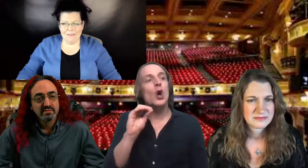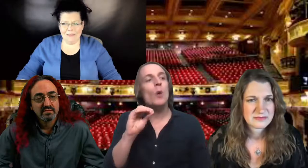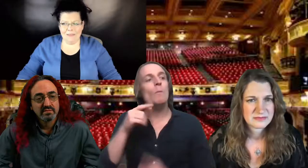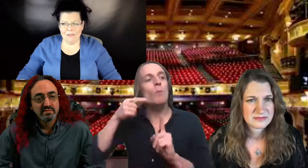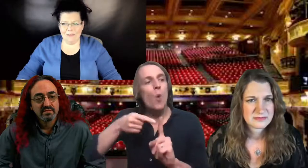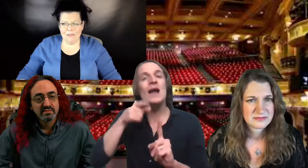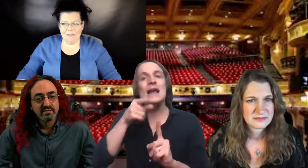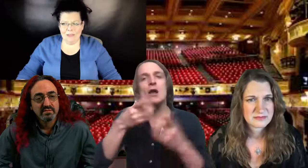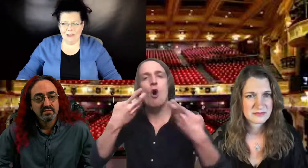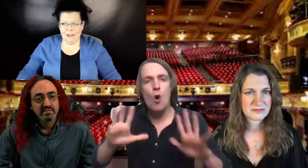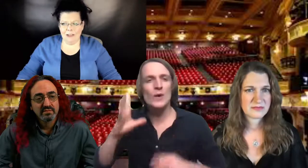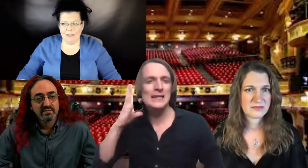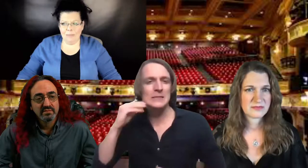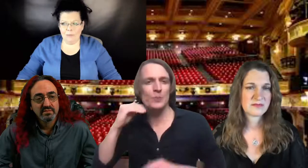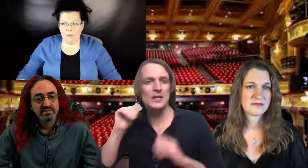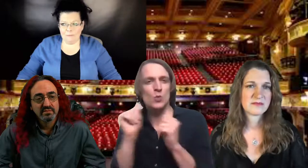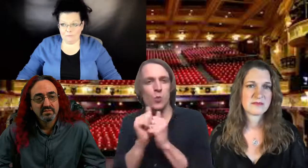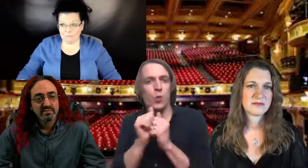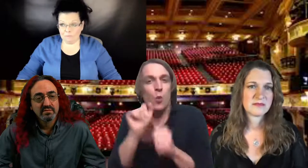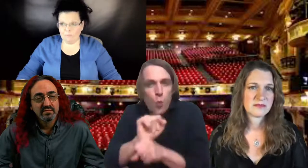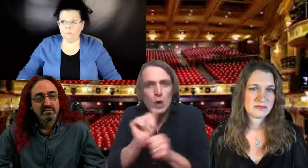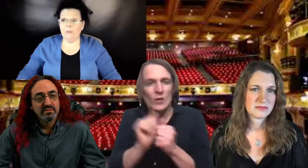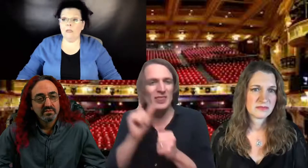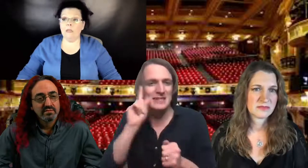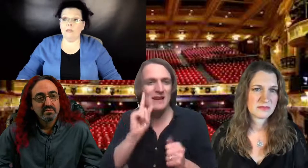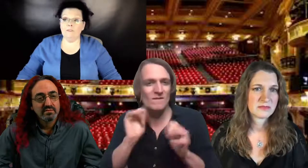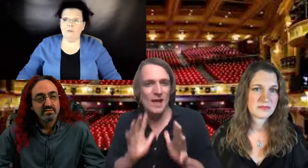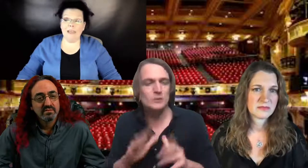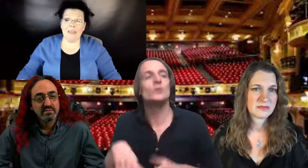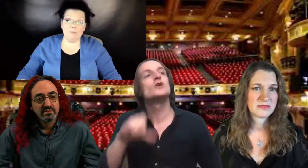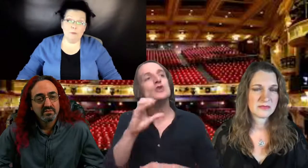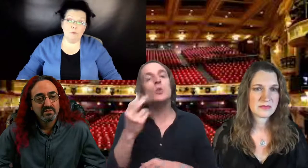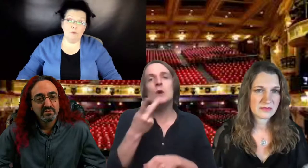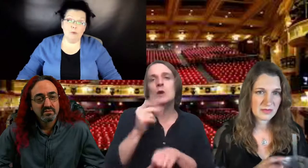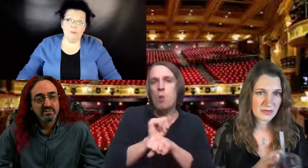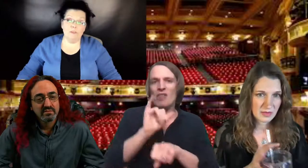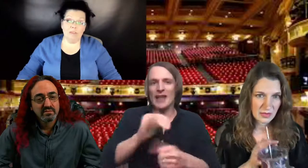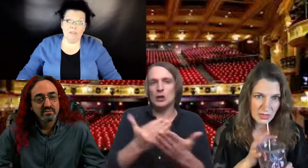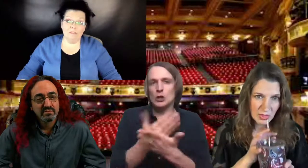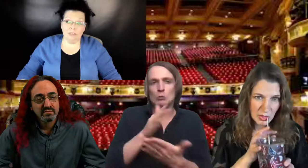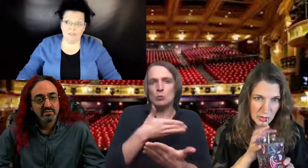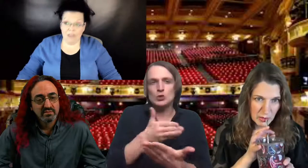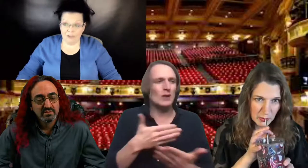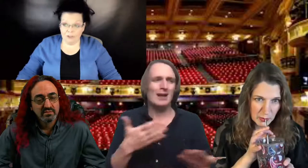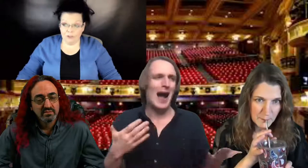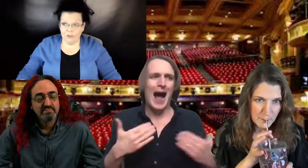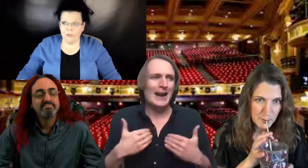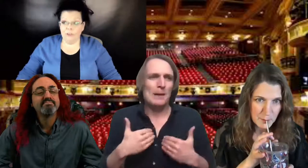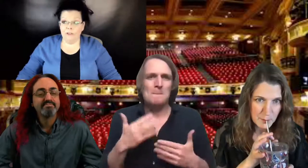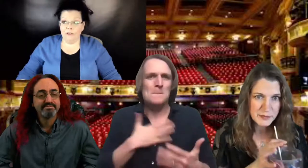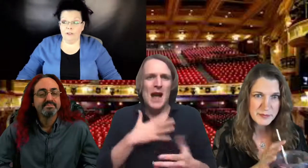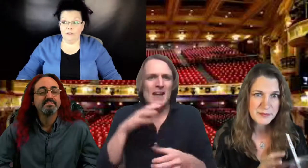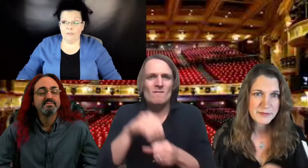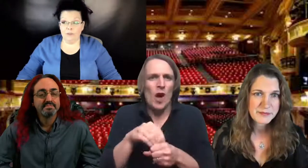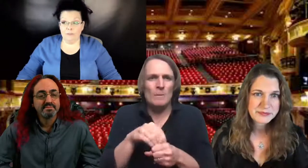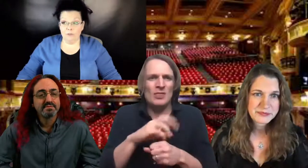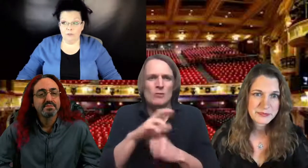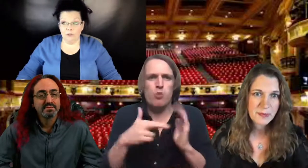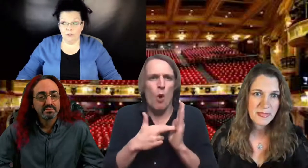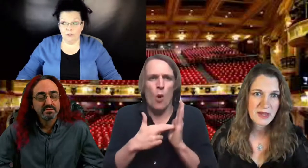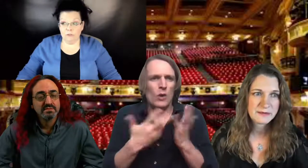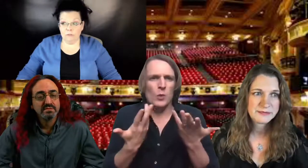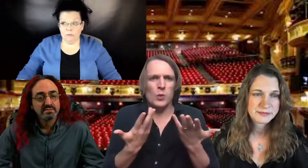1980s, some, I think it was at that point. So he had experience at working with a deaf actor. As far